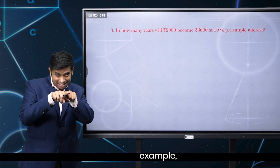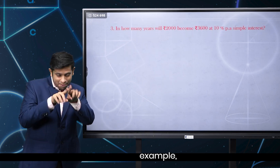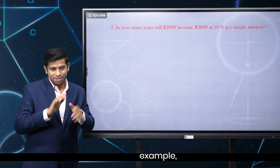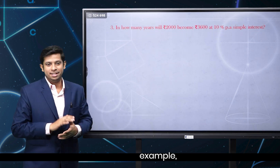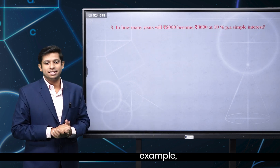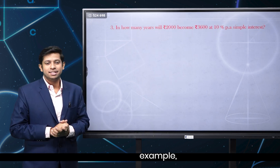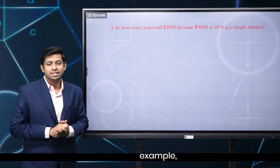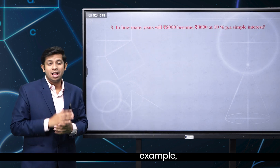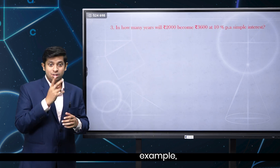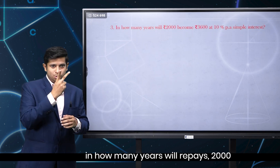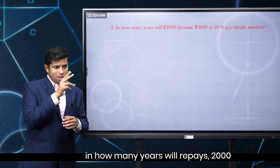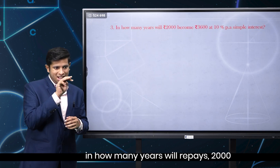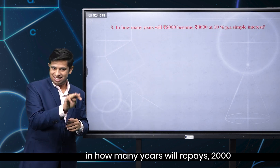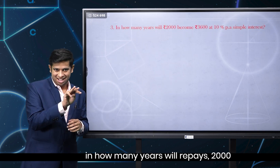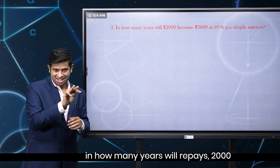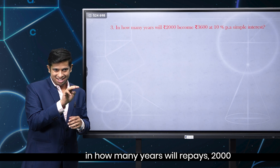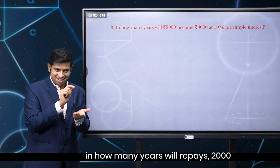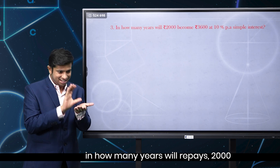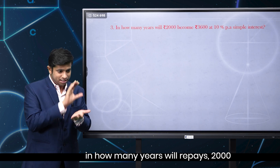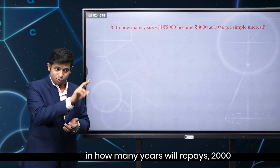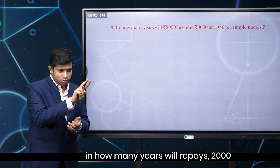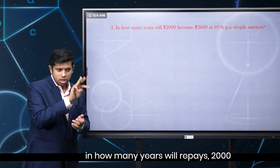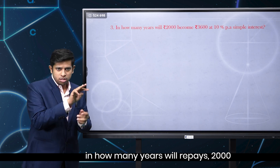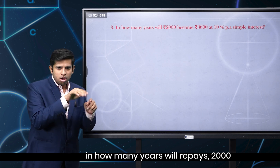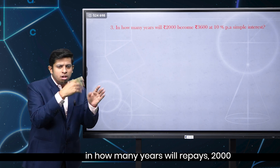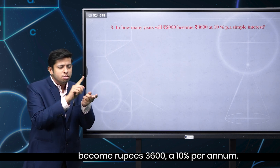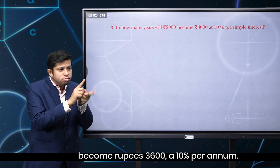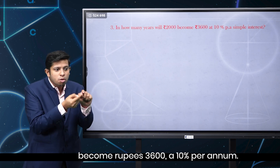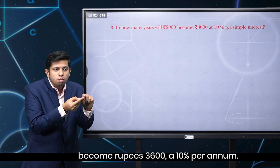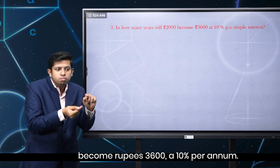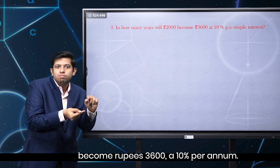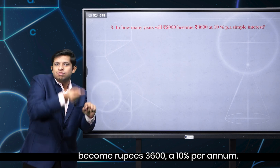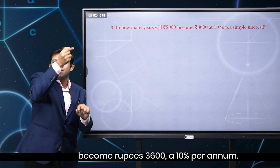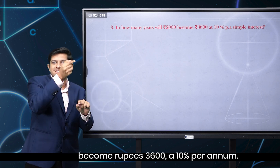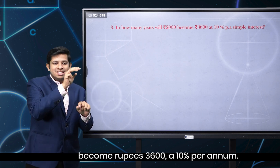Example: in how many years will rupees 2000 become rupees